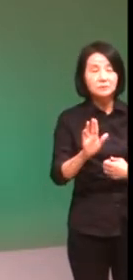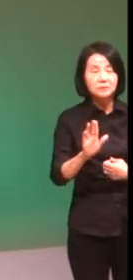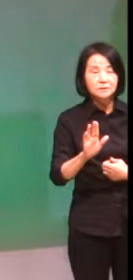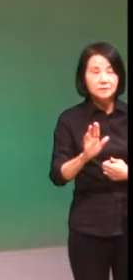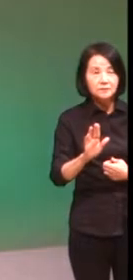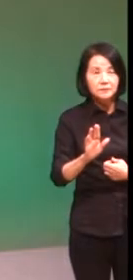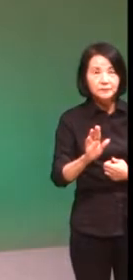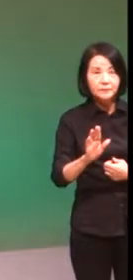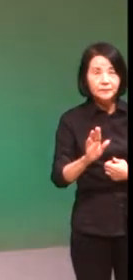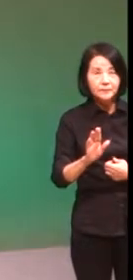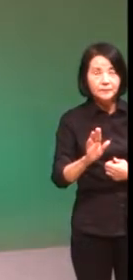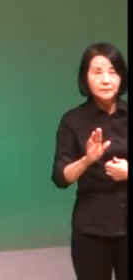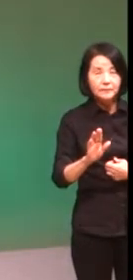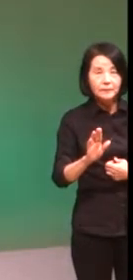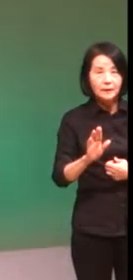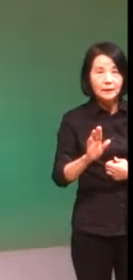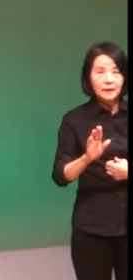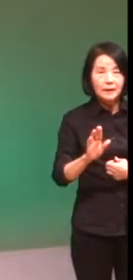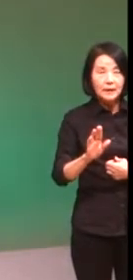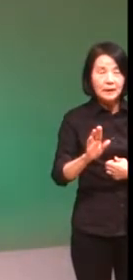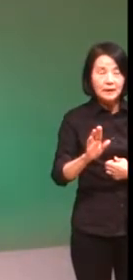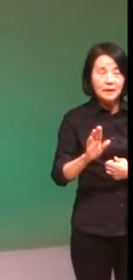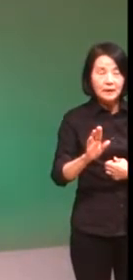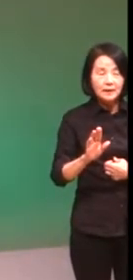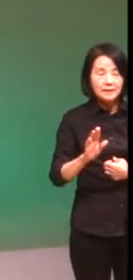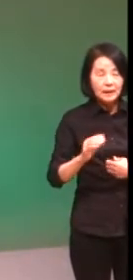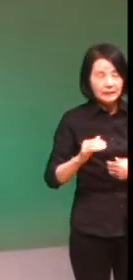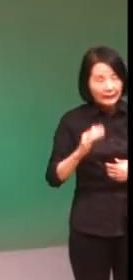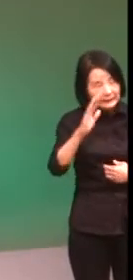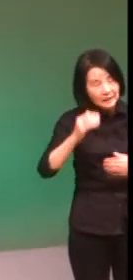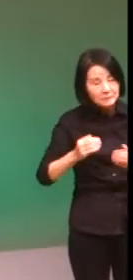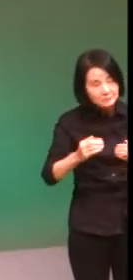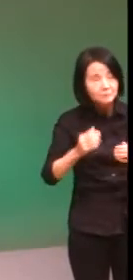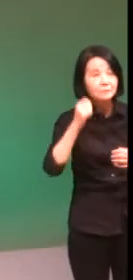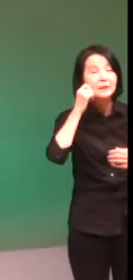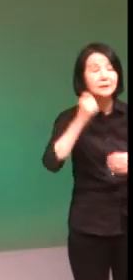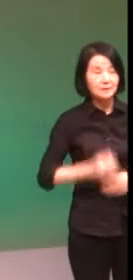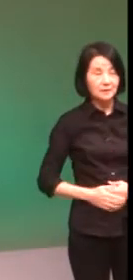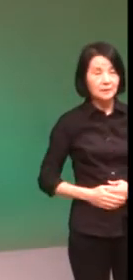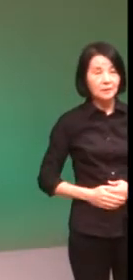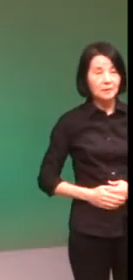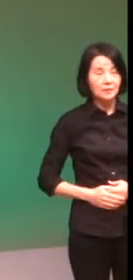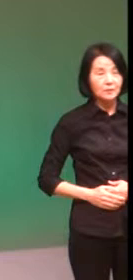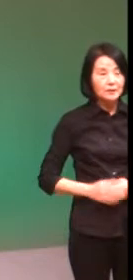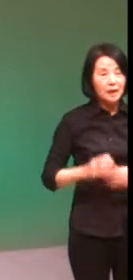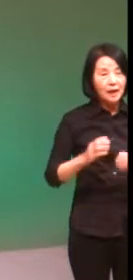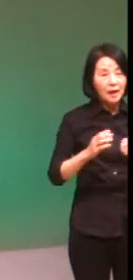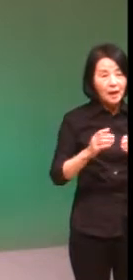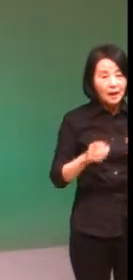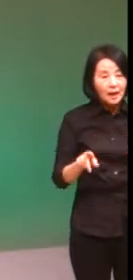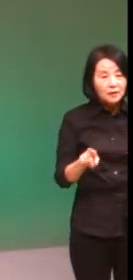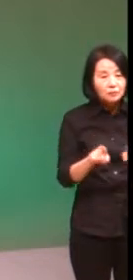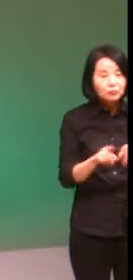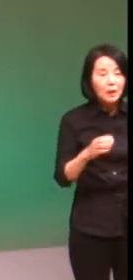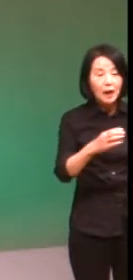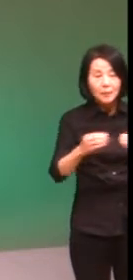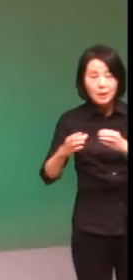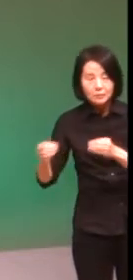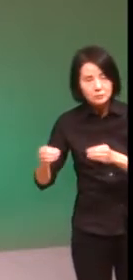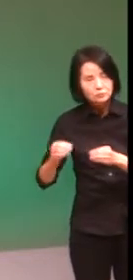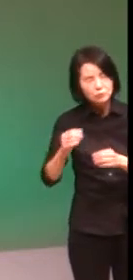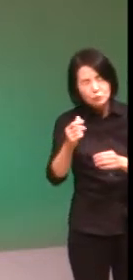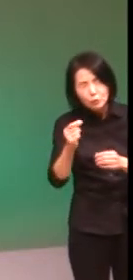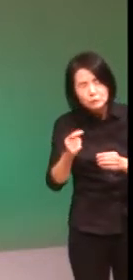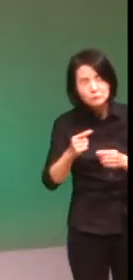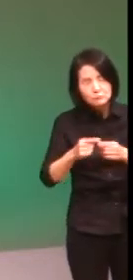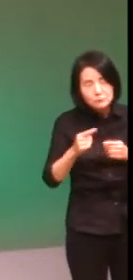seeing changes. And this is because we're starting to look at these weapons no longer as a symbol of status